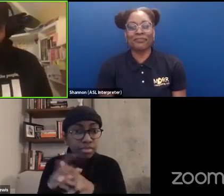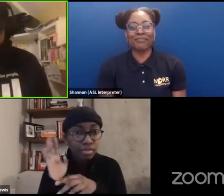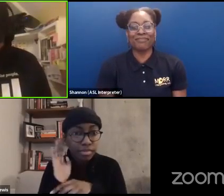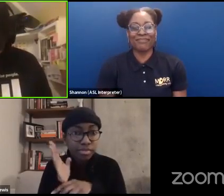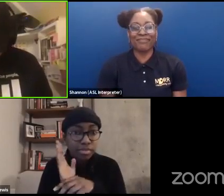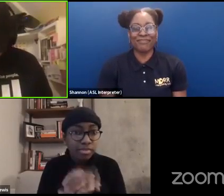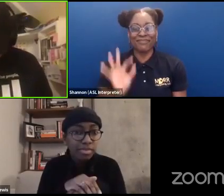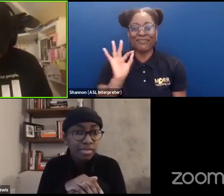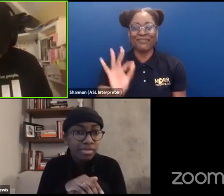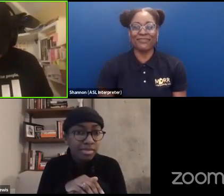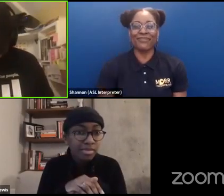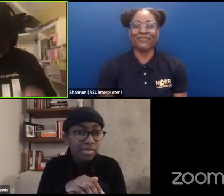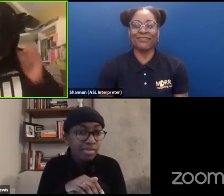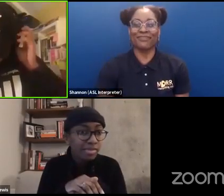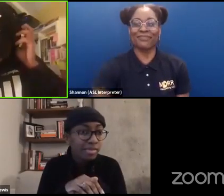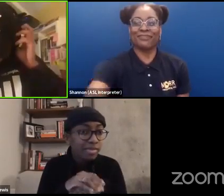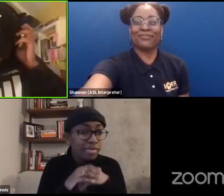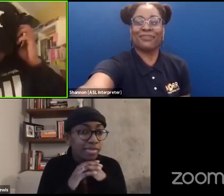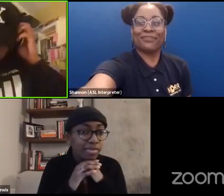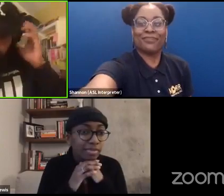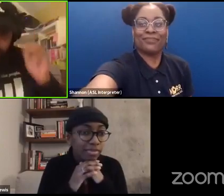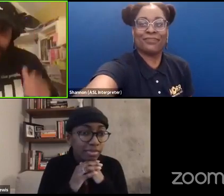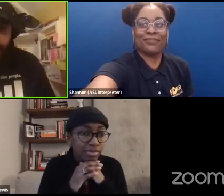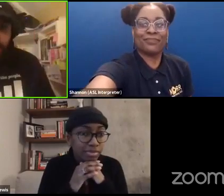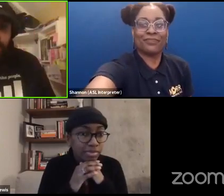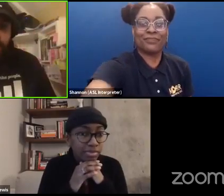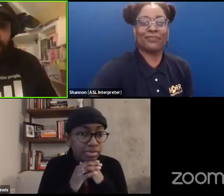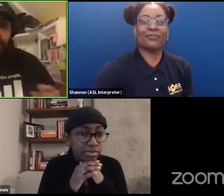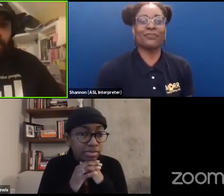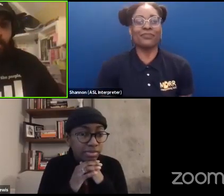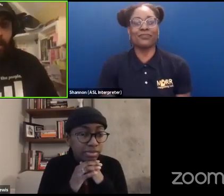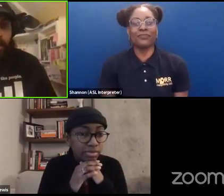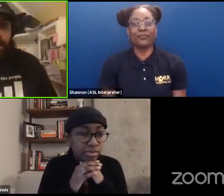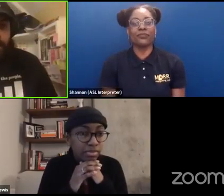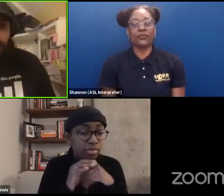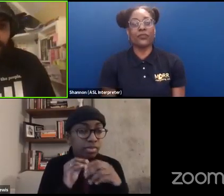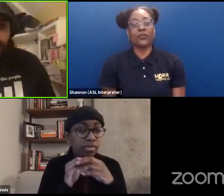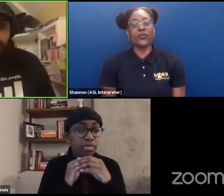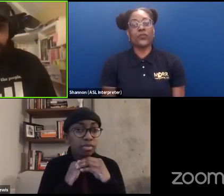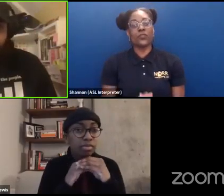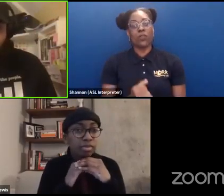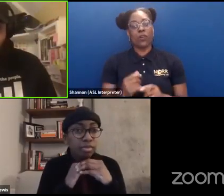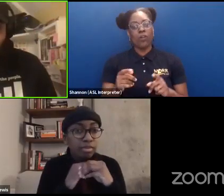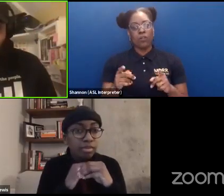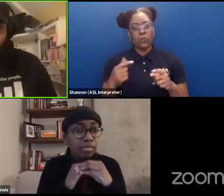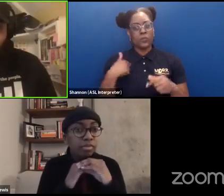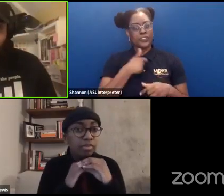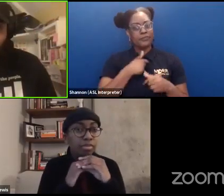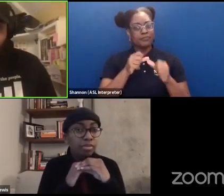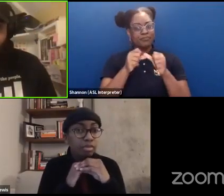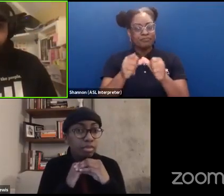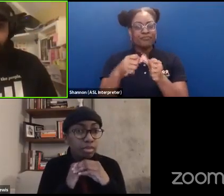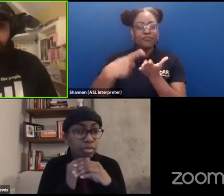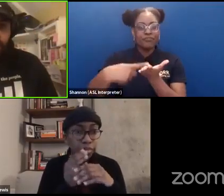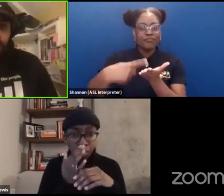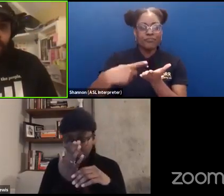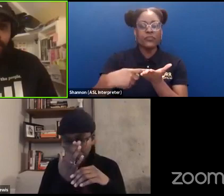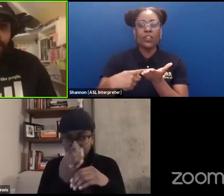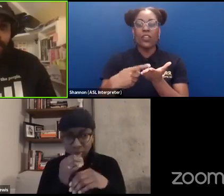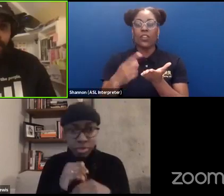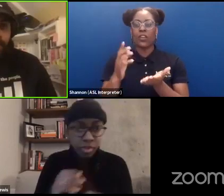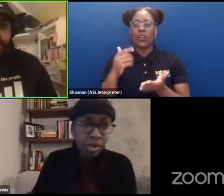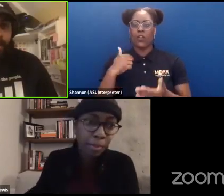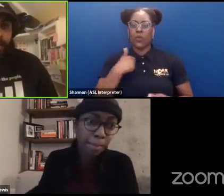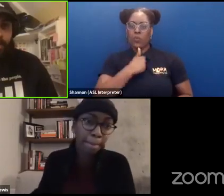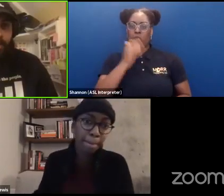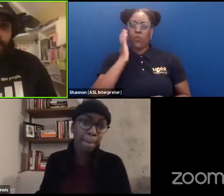Okay, cool. So yeah, as we move forward in this, we're going to use content and trigger warnings to the